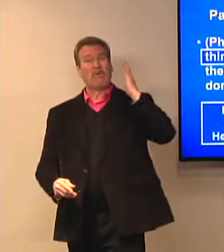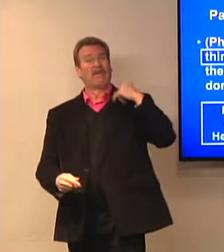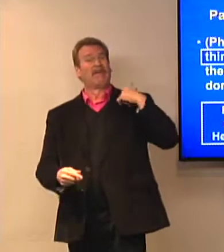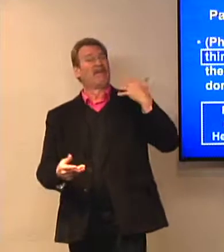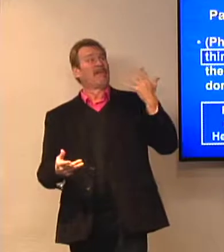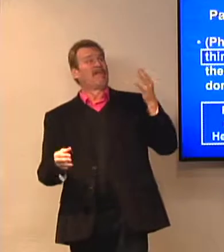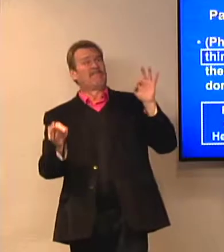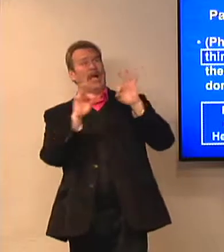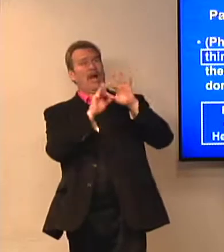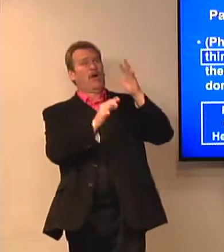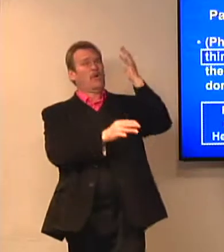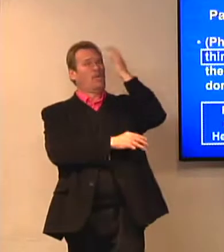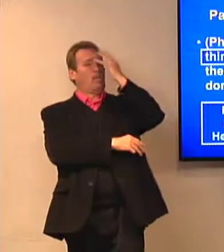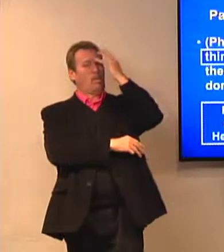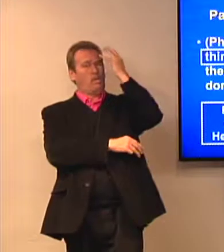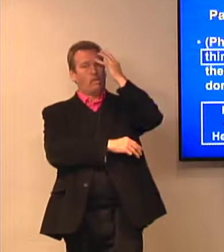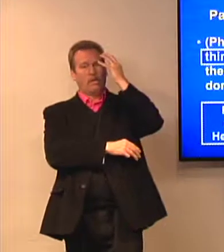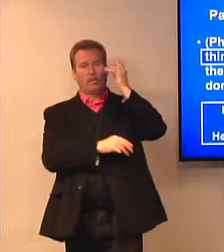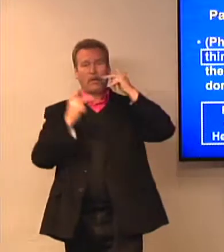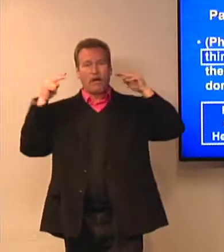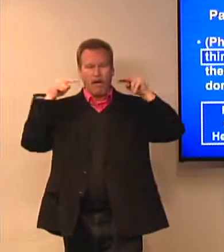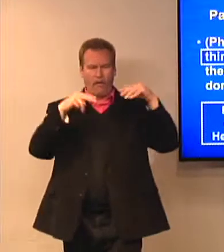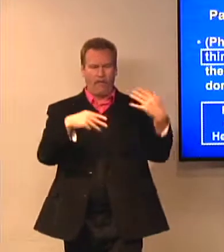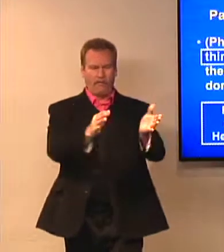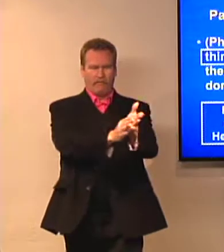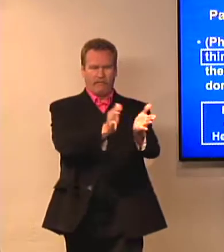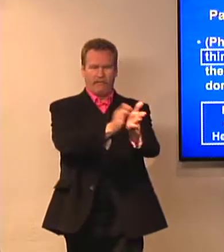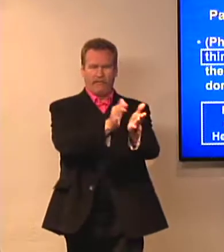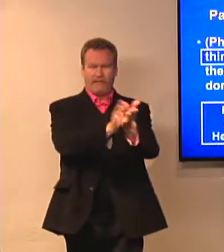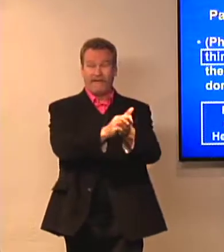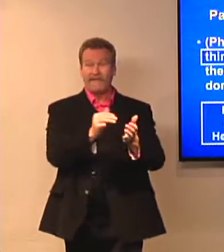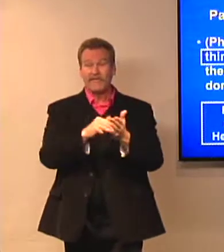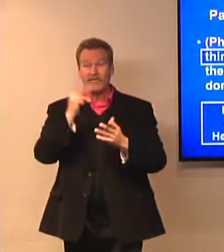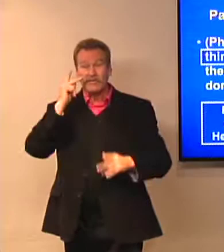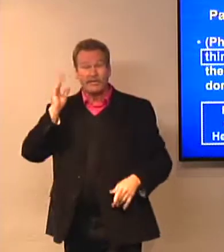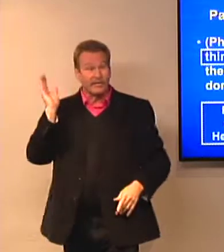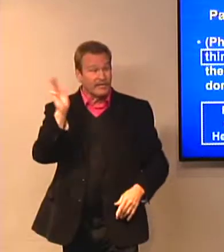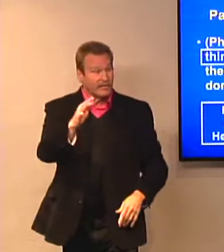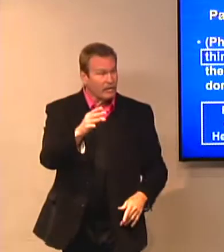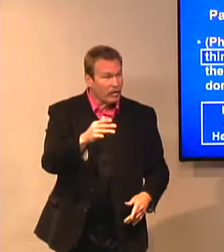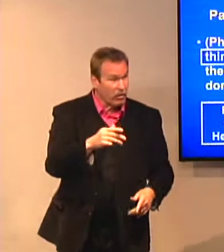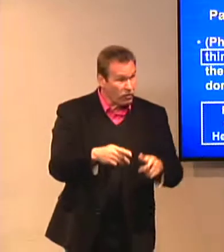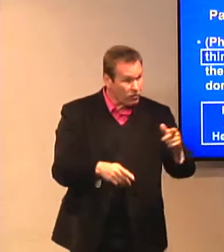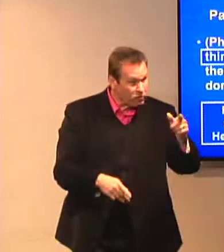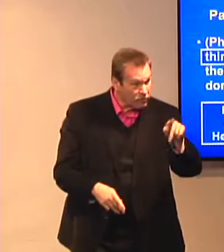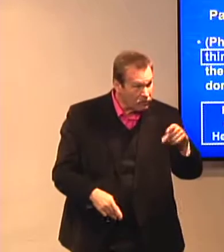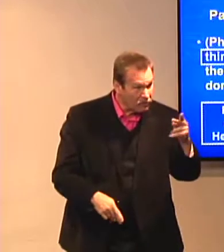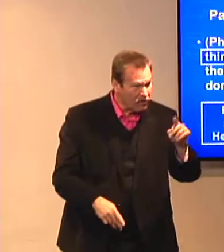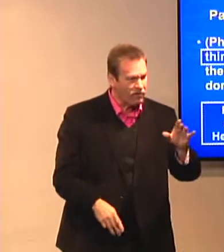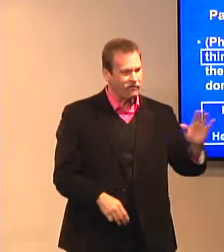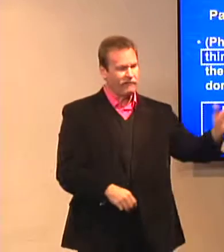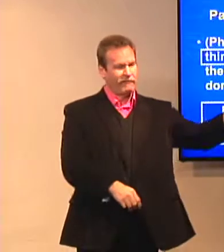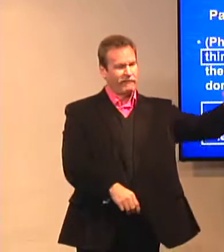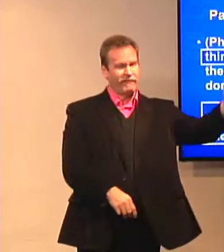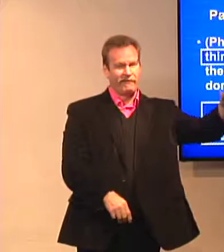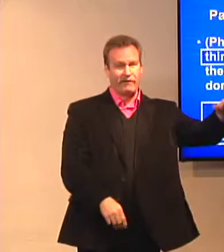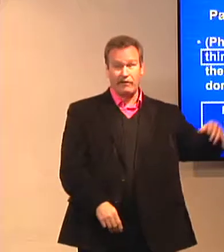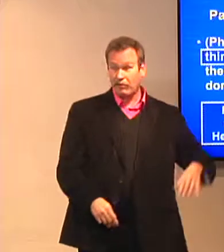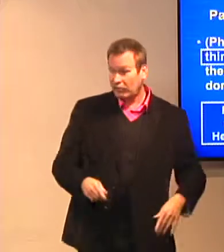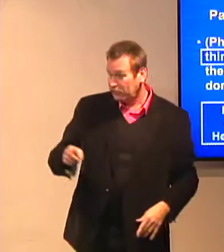how distinguished a person that he was. These were the things that he considered valuable, that people knew him,